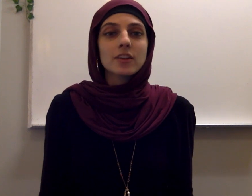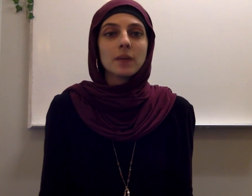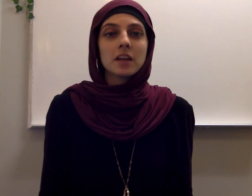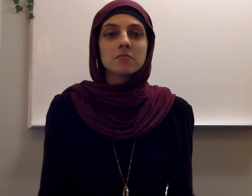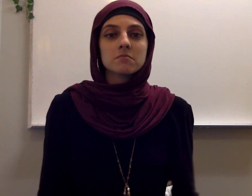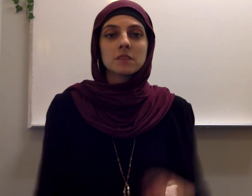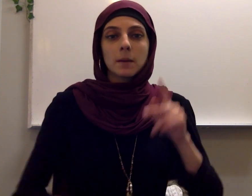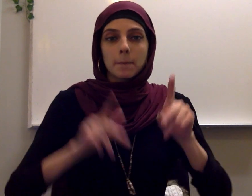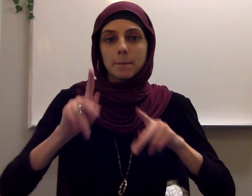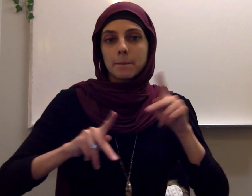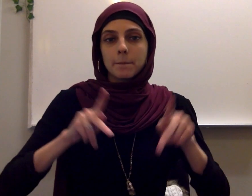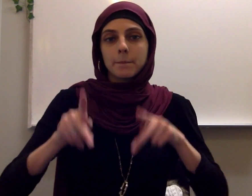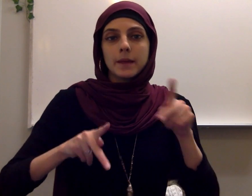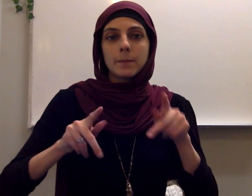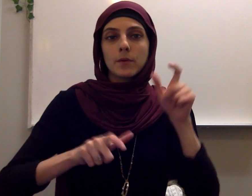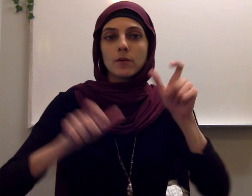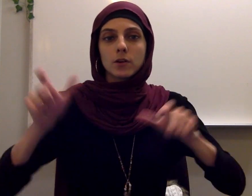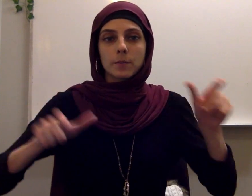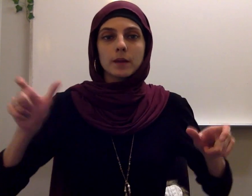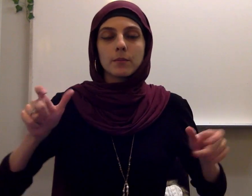Evacuate, people or people.